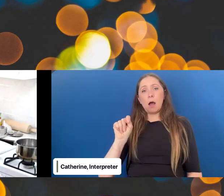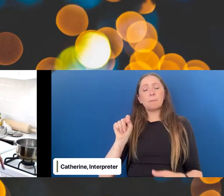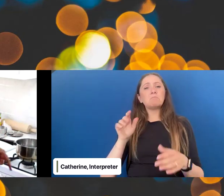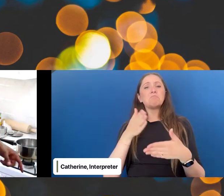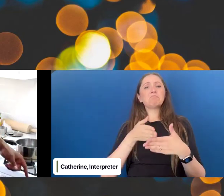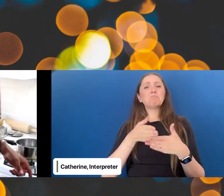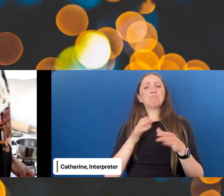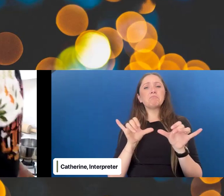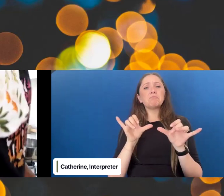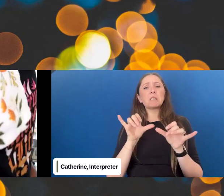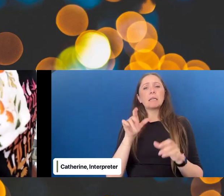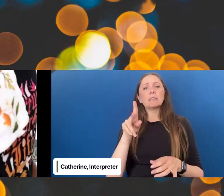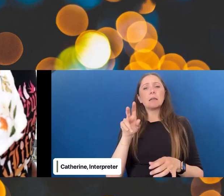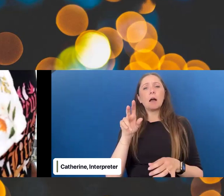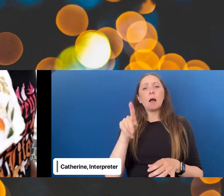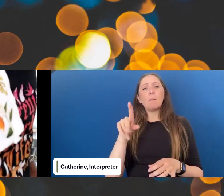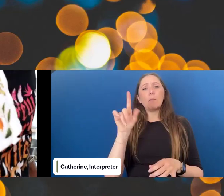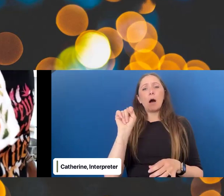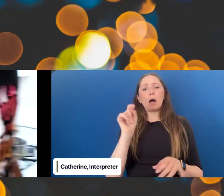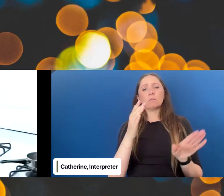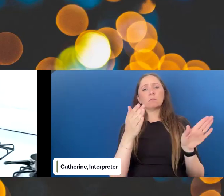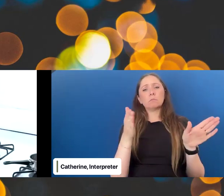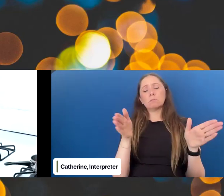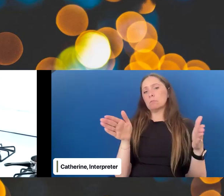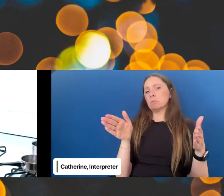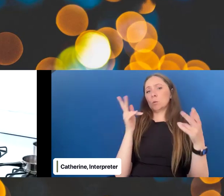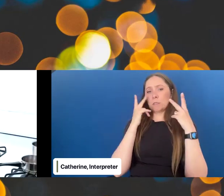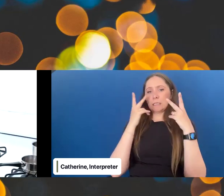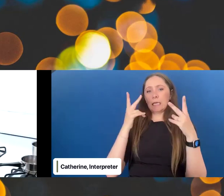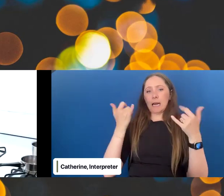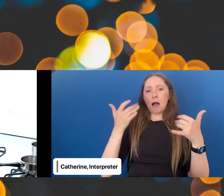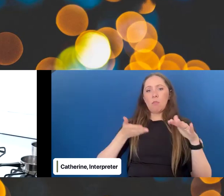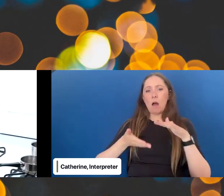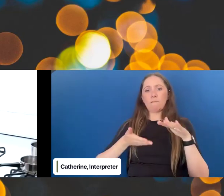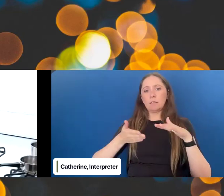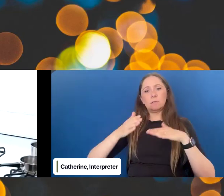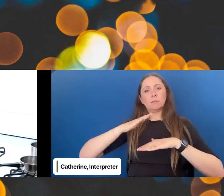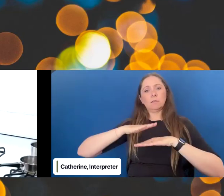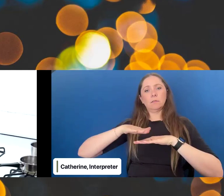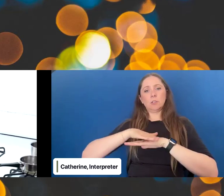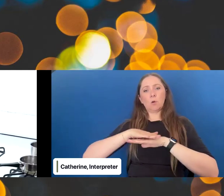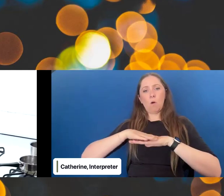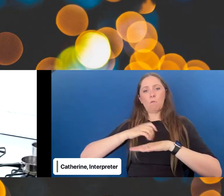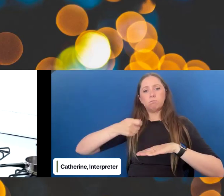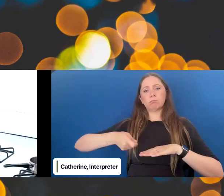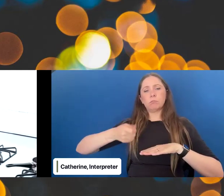saucepan. Let me turn the camera a bit this way so you can see the saucepan. Oh, don't fall.